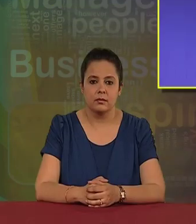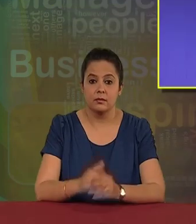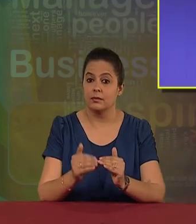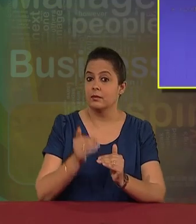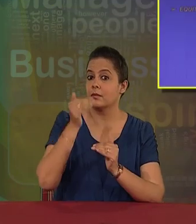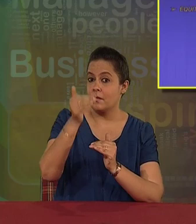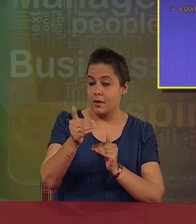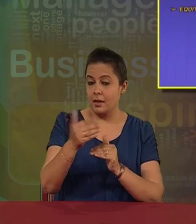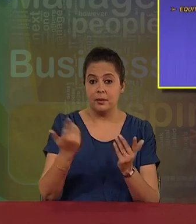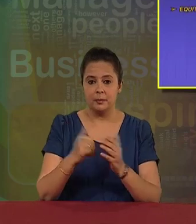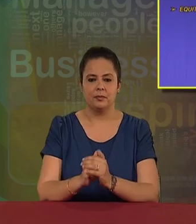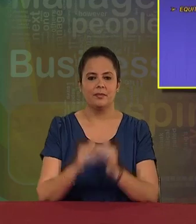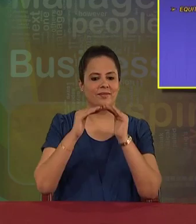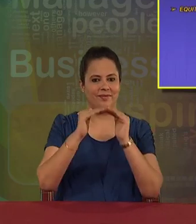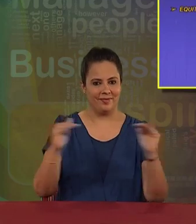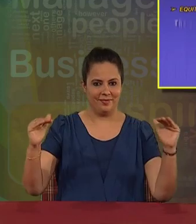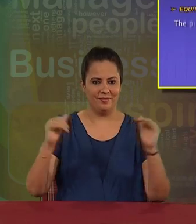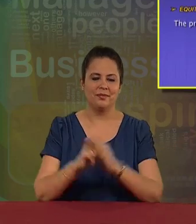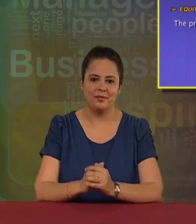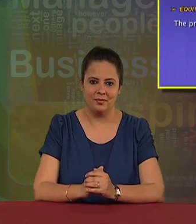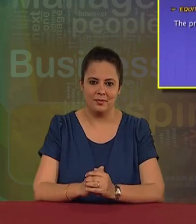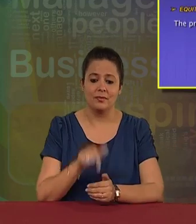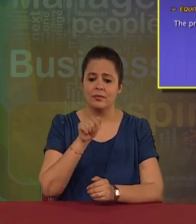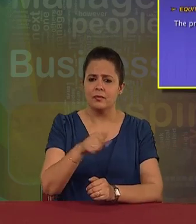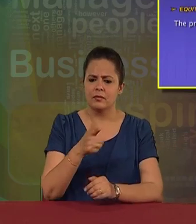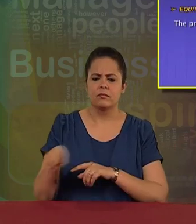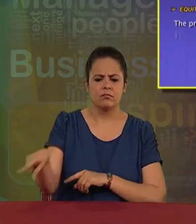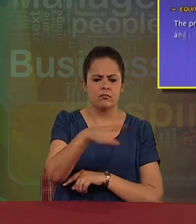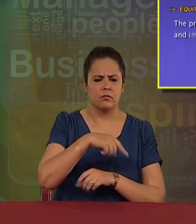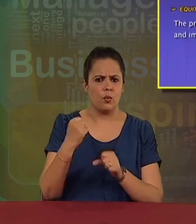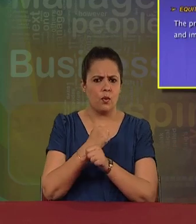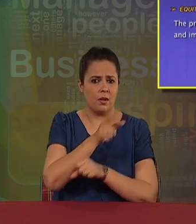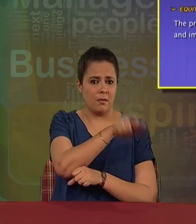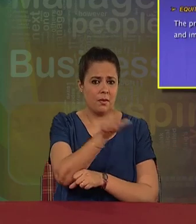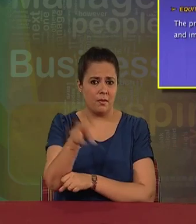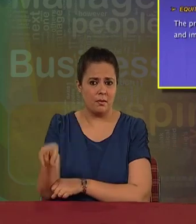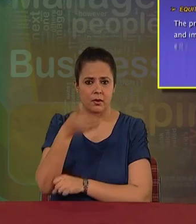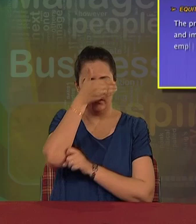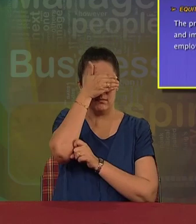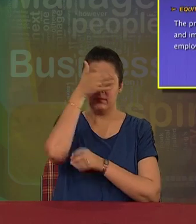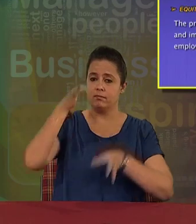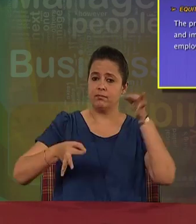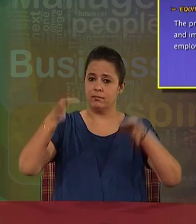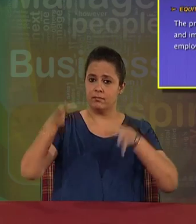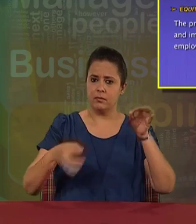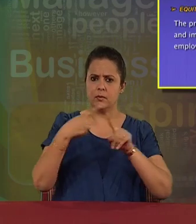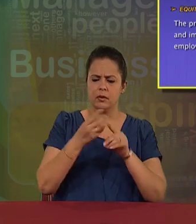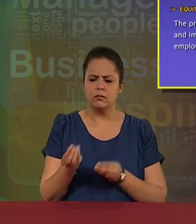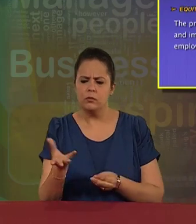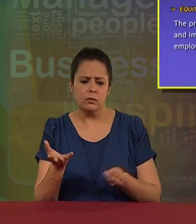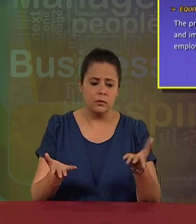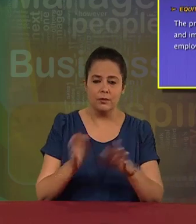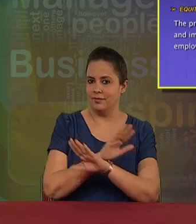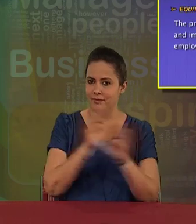Our next principle is equity, the provision of justice and the fair and impartial treatment of